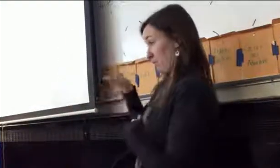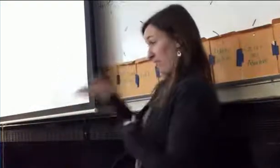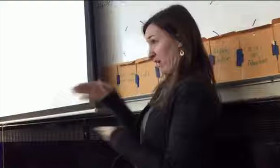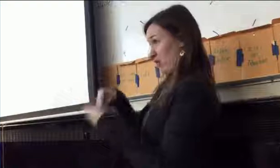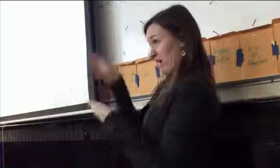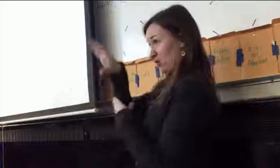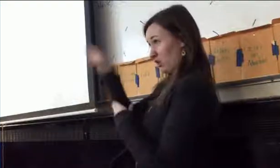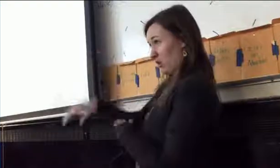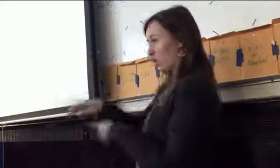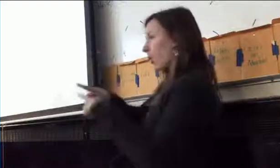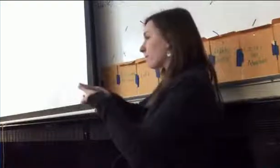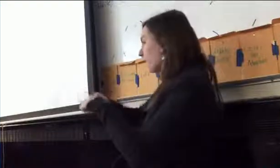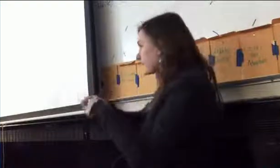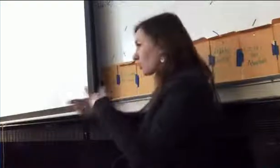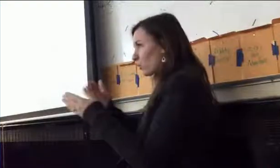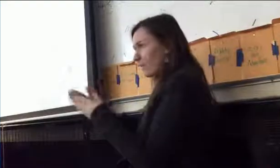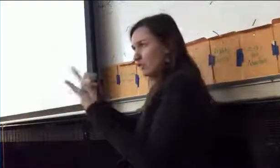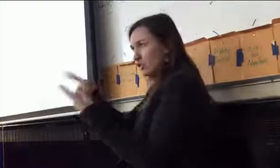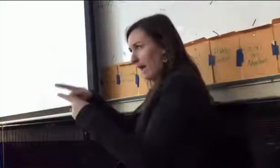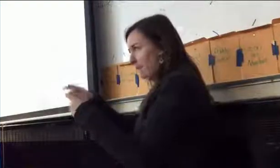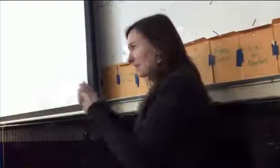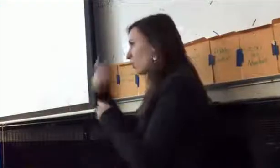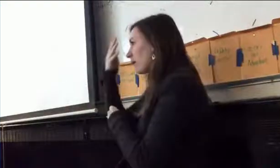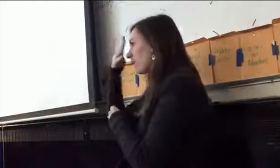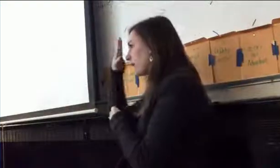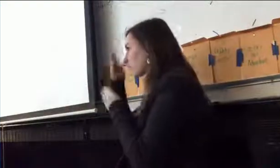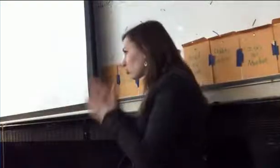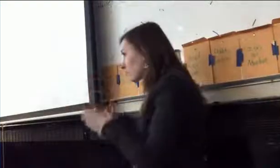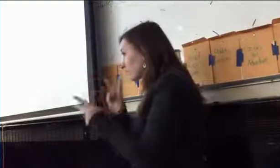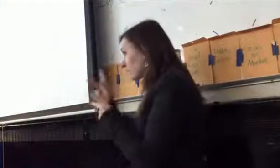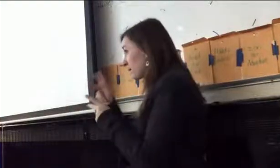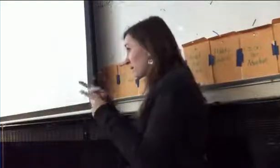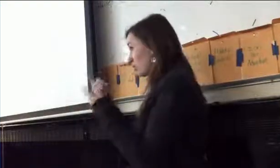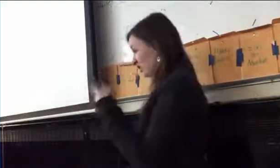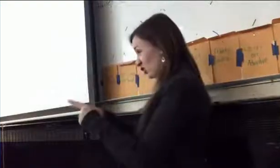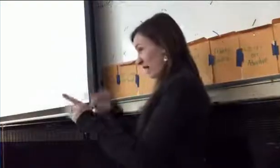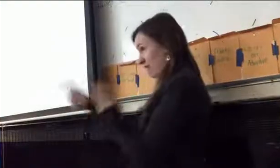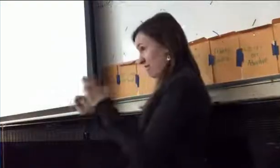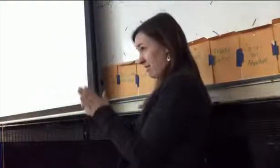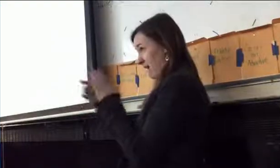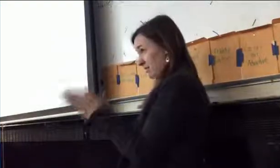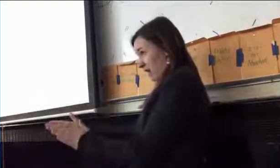So again, why would they create this story of the devil baby?